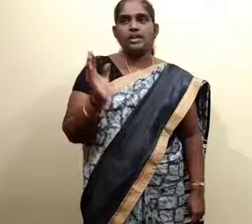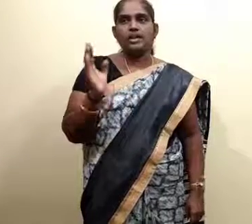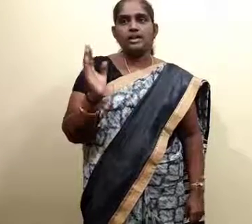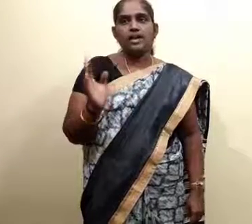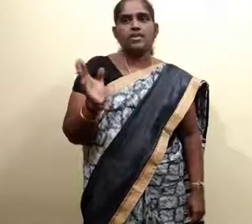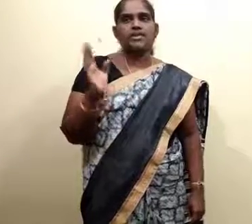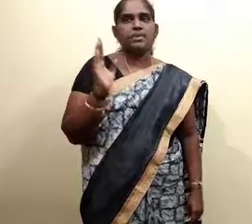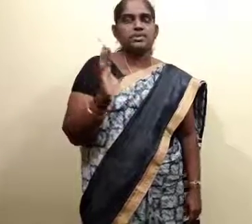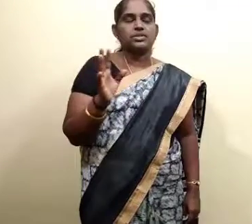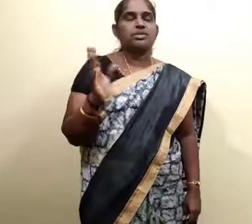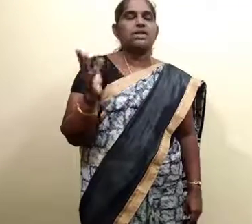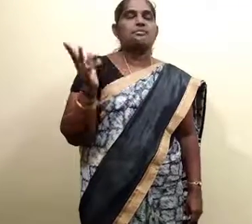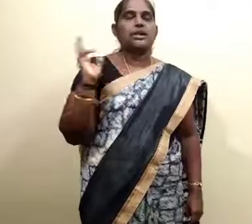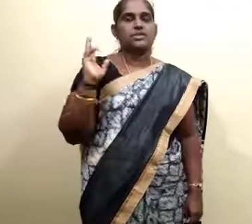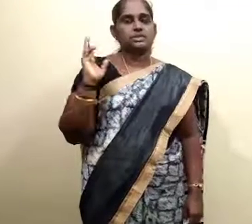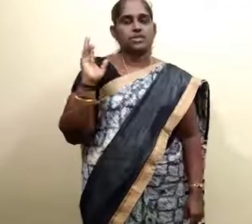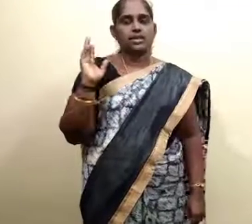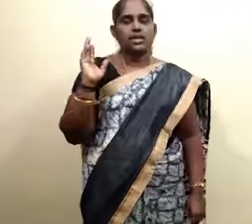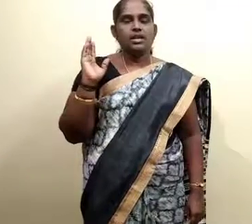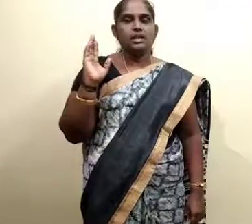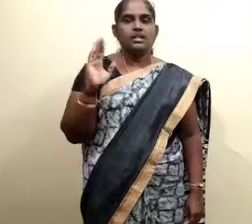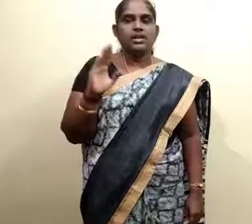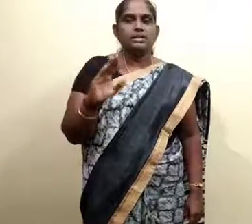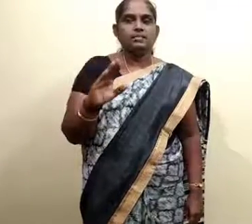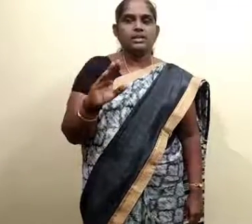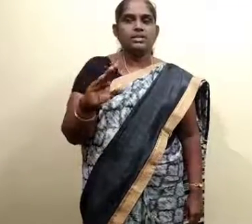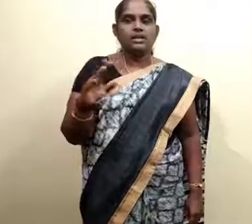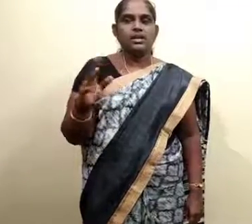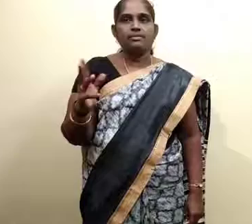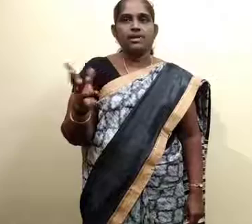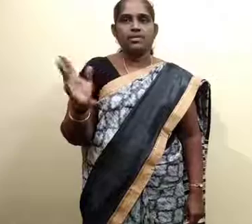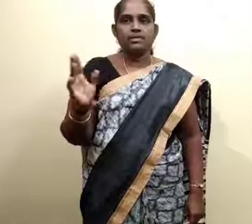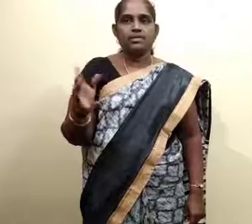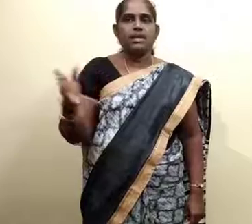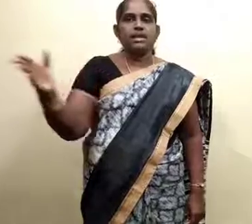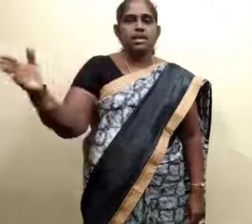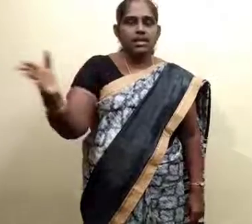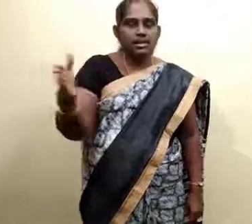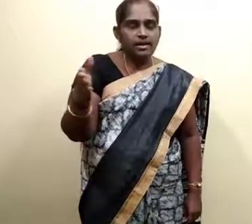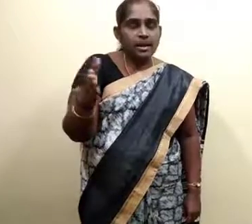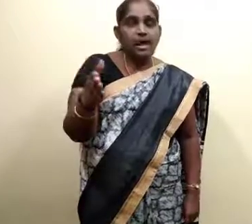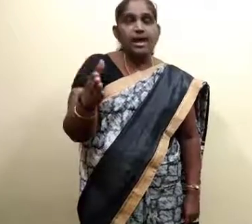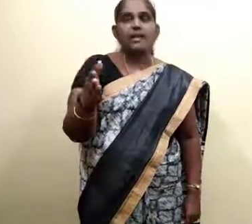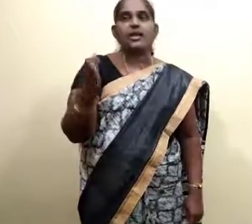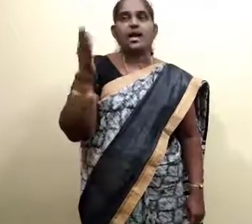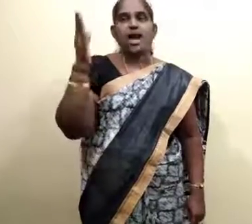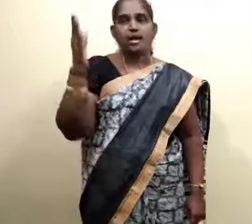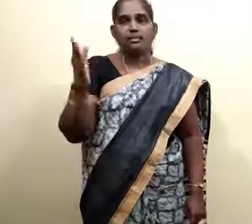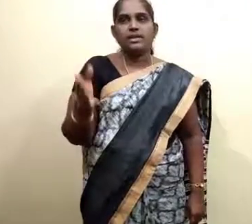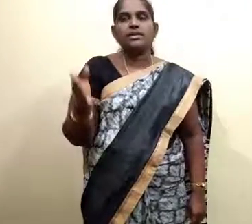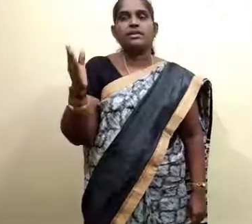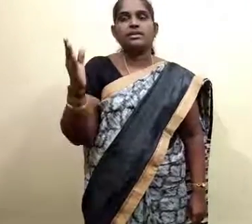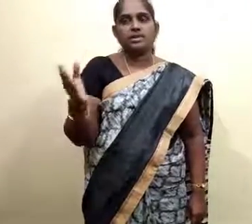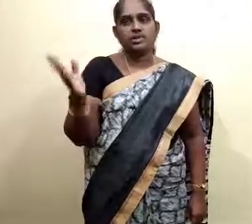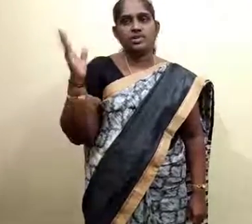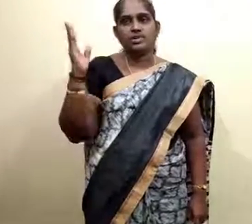it had some external factors. It had some external factors. England had abundant